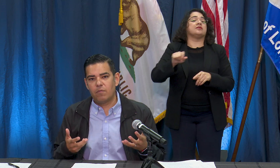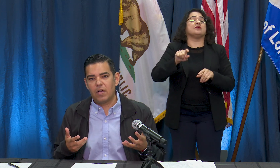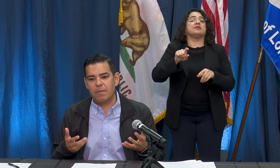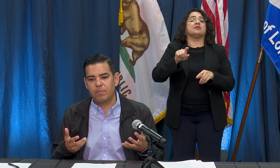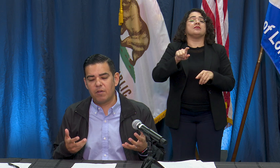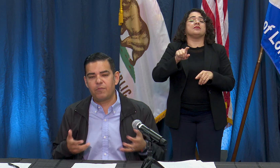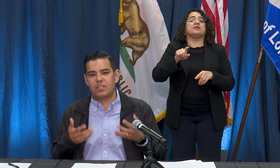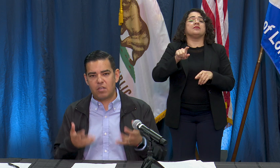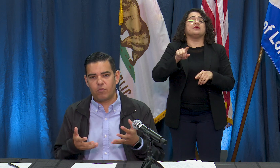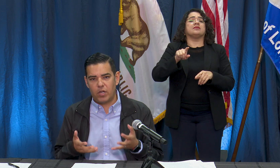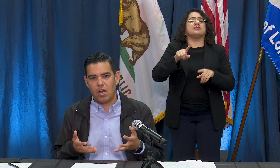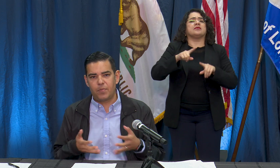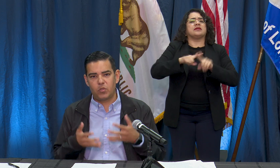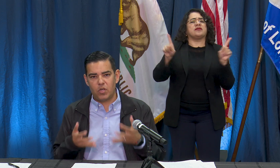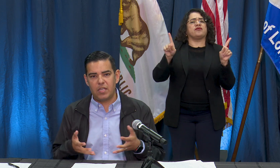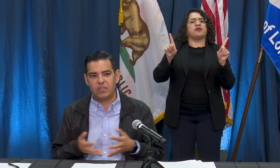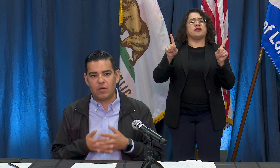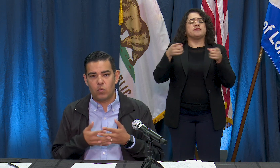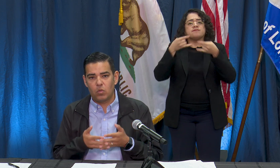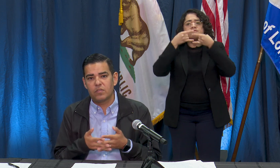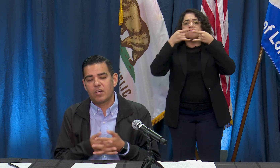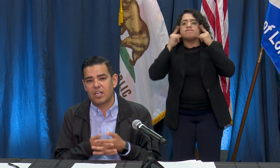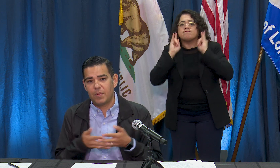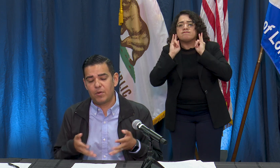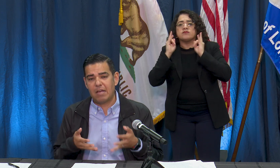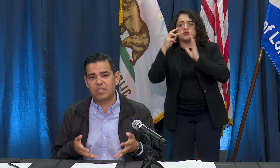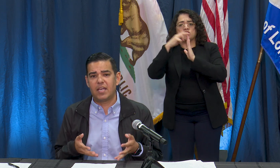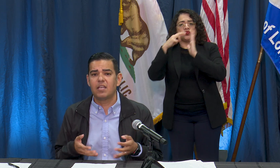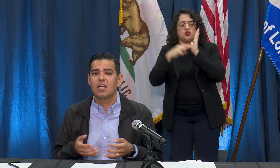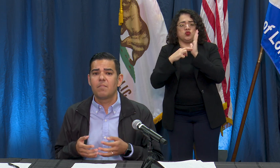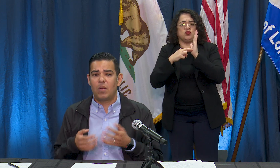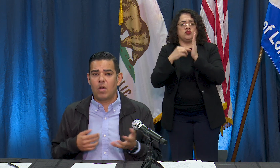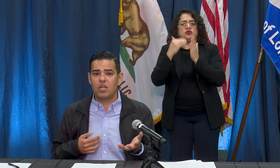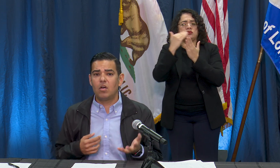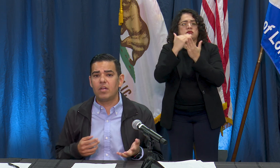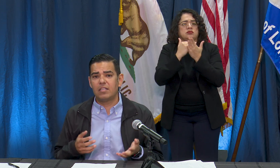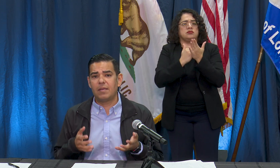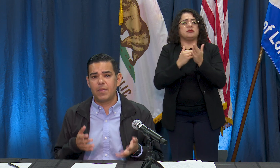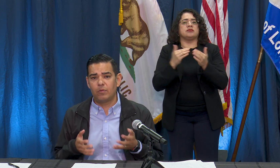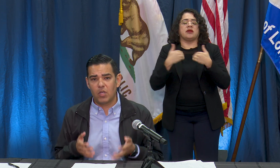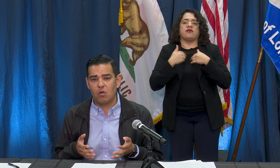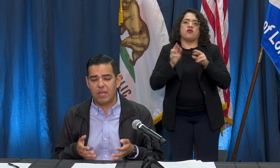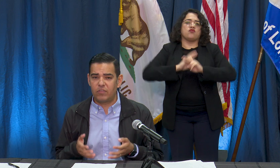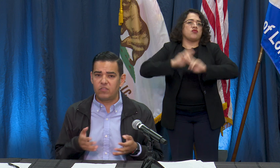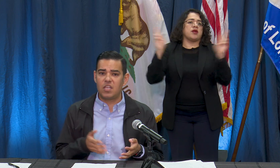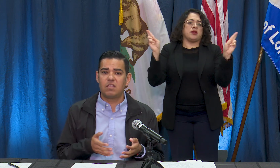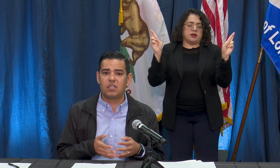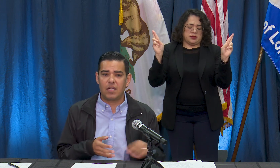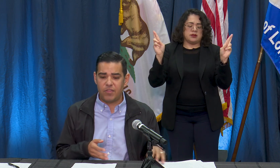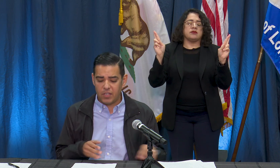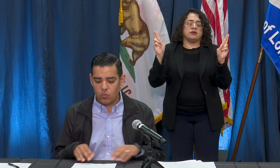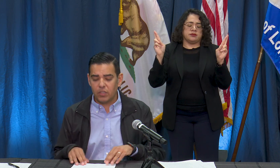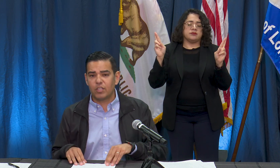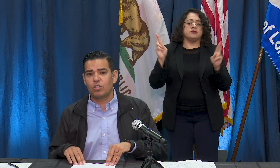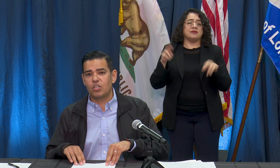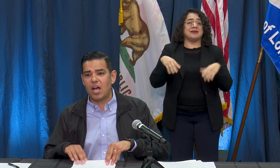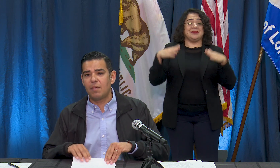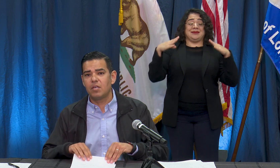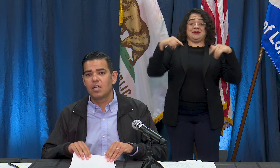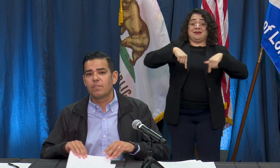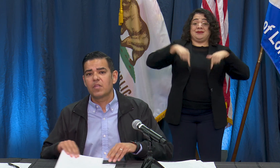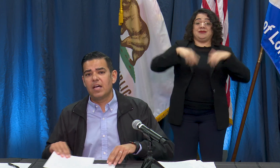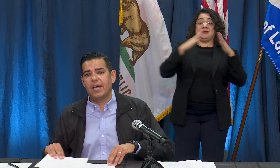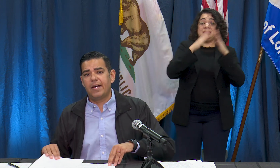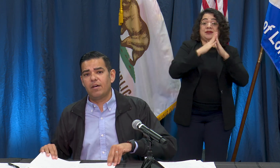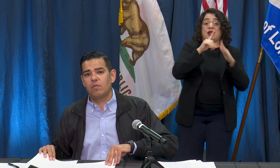types of face covering opportunities and rules that are going to be put out today. But I want to note and let people know that the city has done, I think, a really good